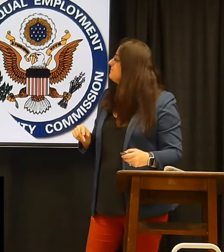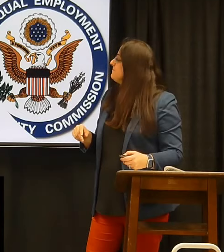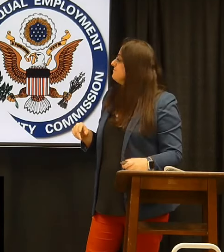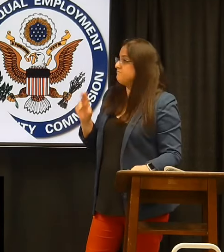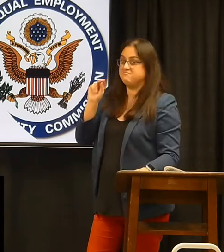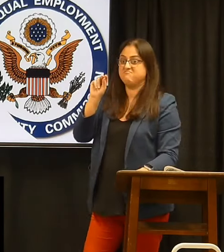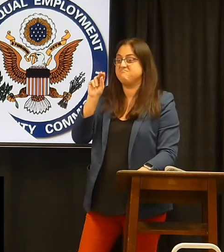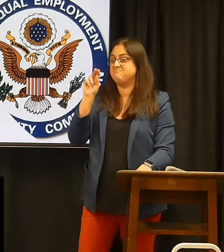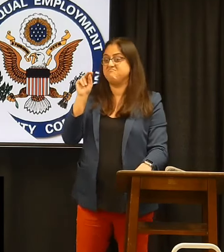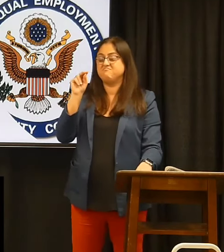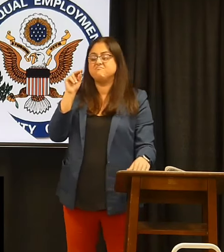no.